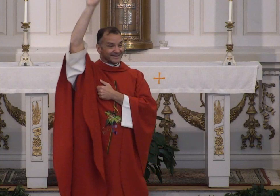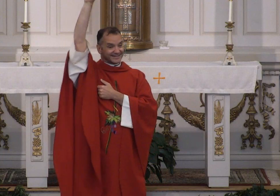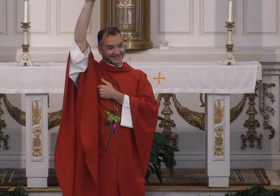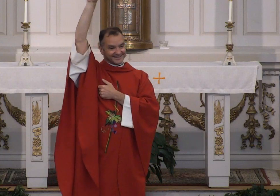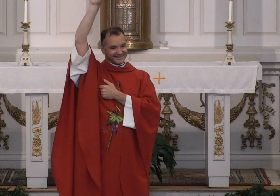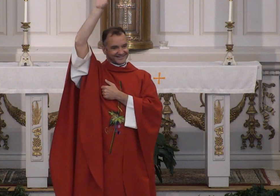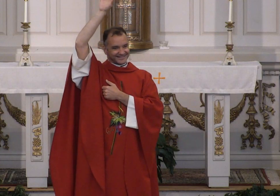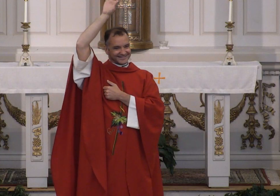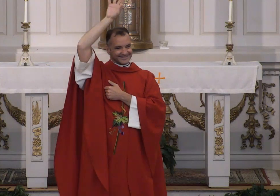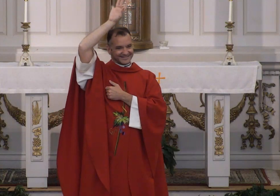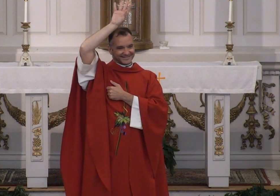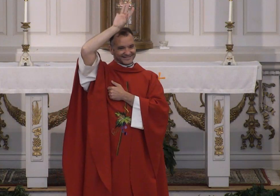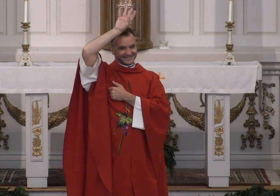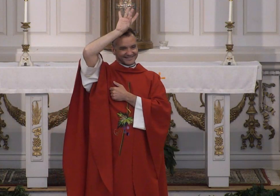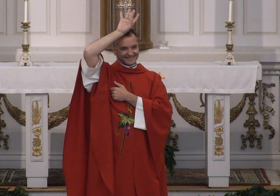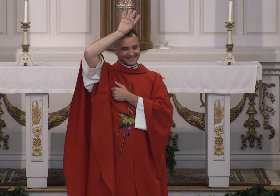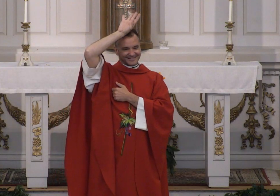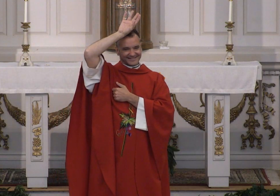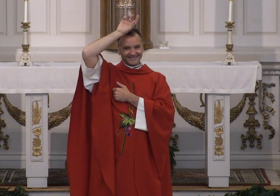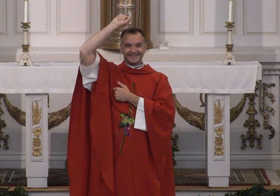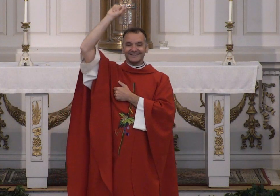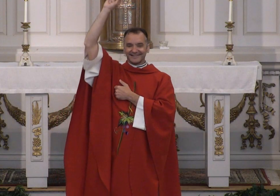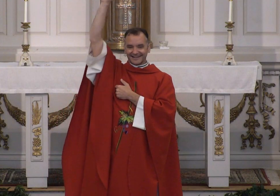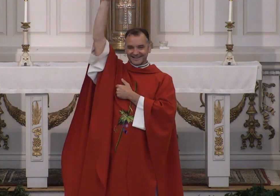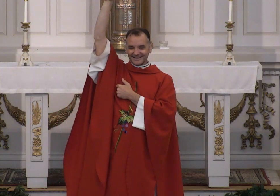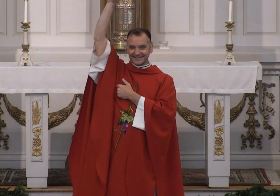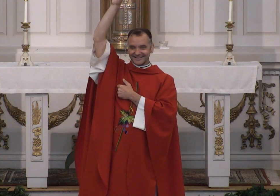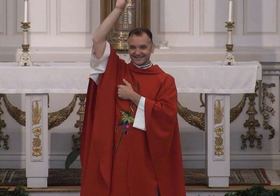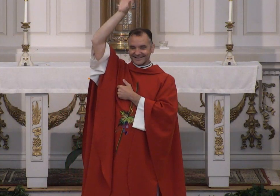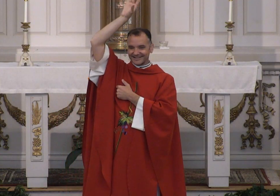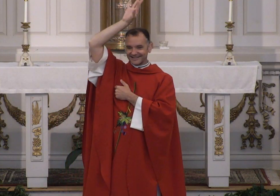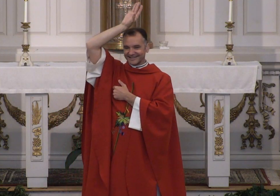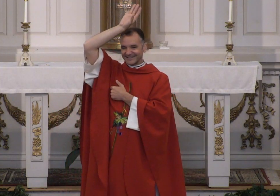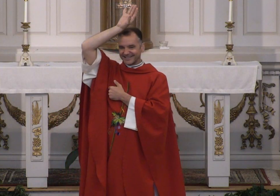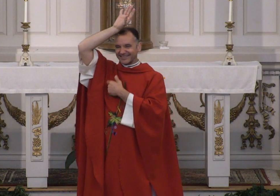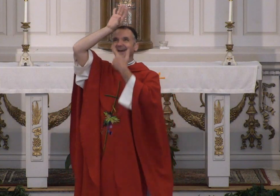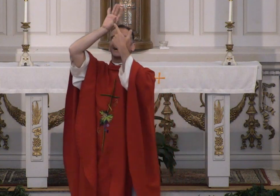Yeah. So this is the sign for Pentecost.